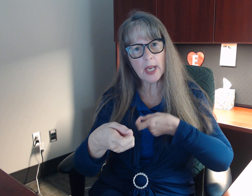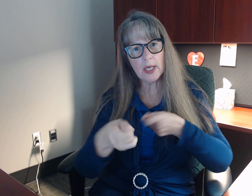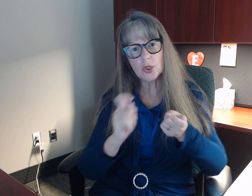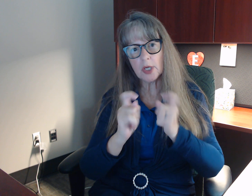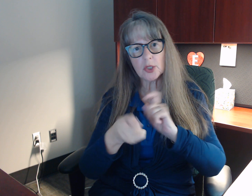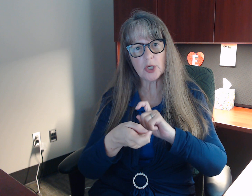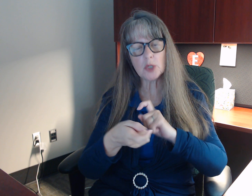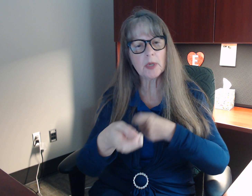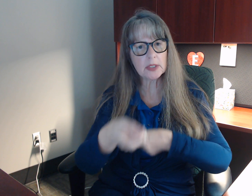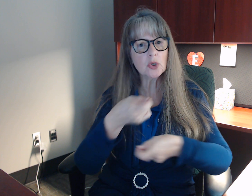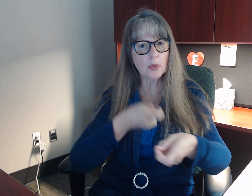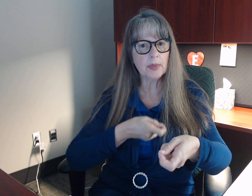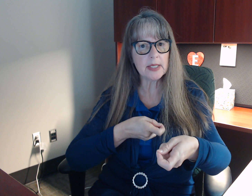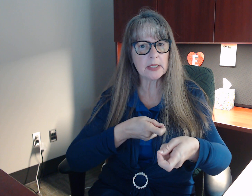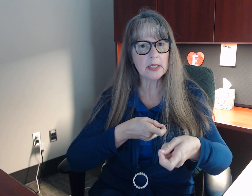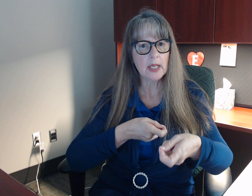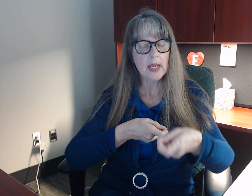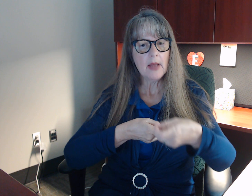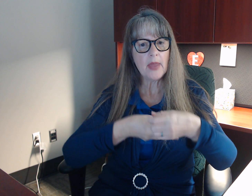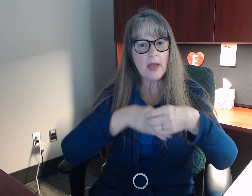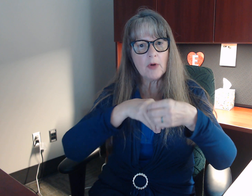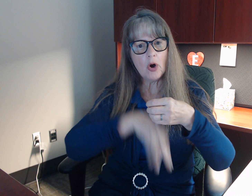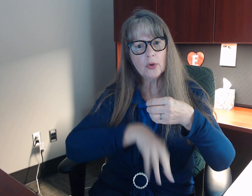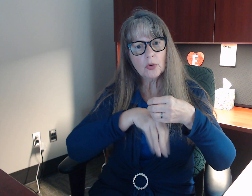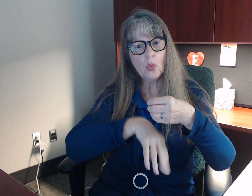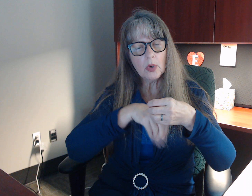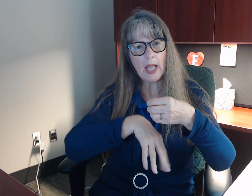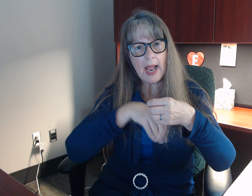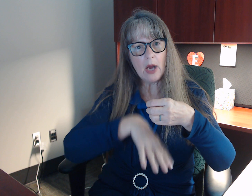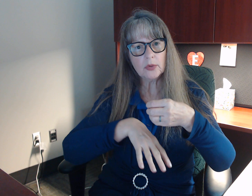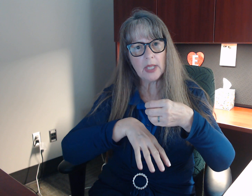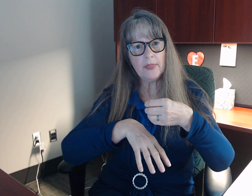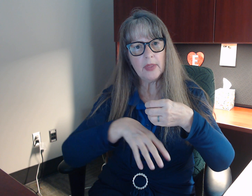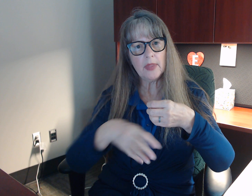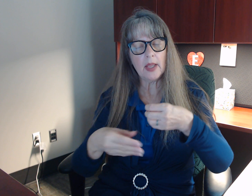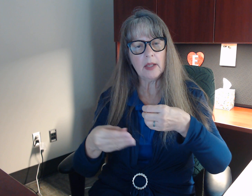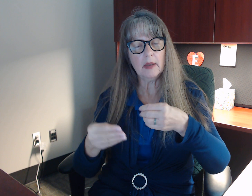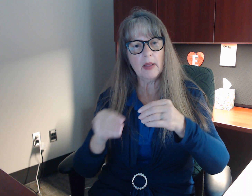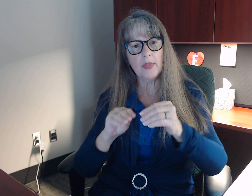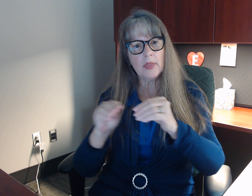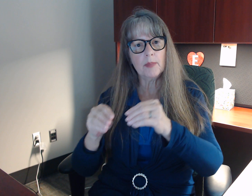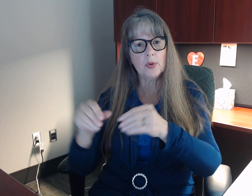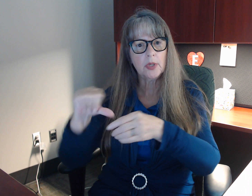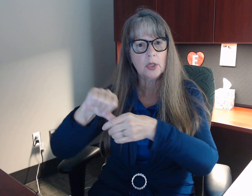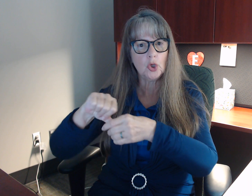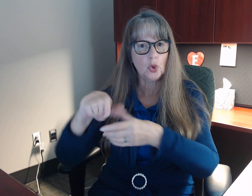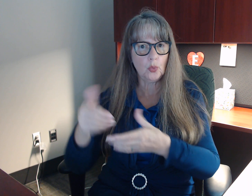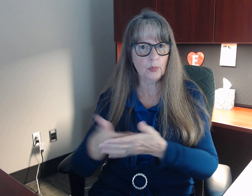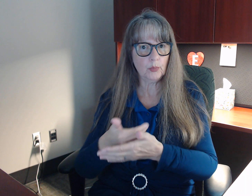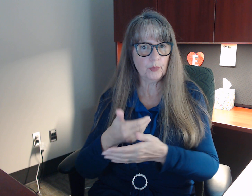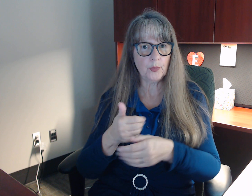change, not change, because they do replace it. They have all your oil out, and then they put in new, right?